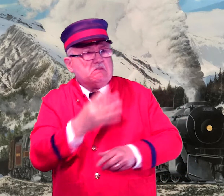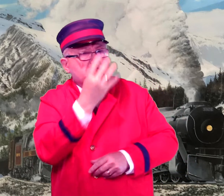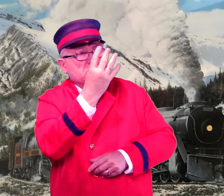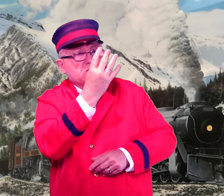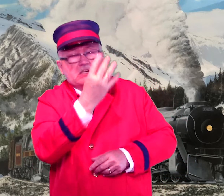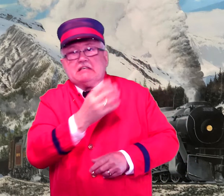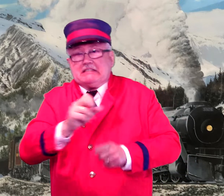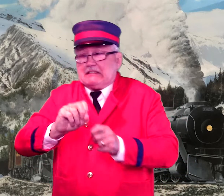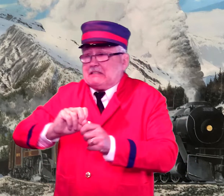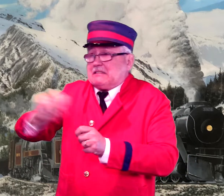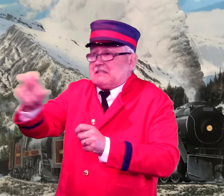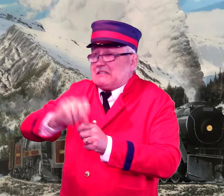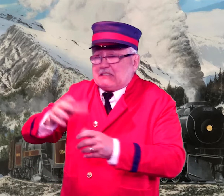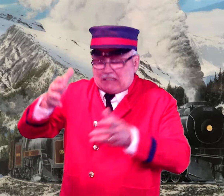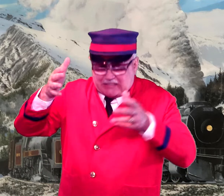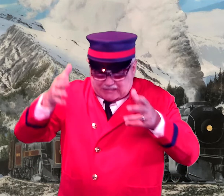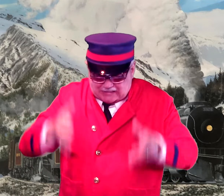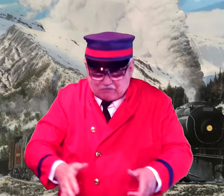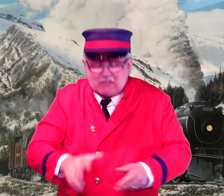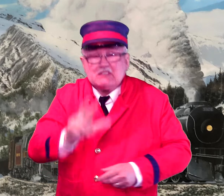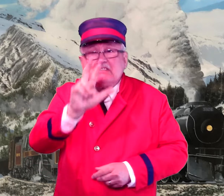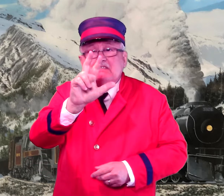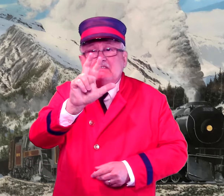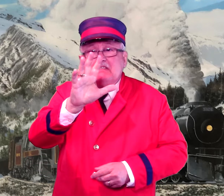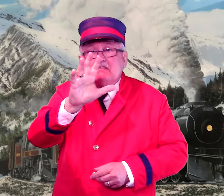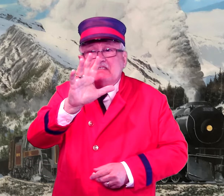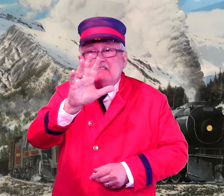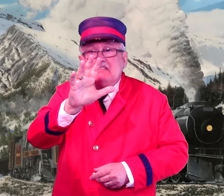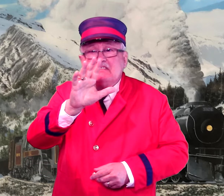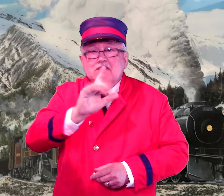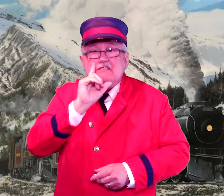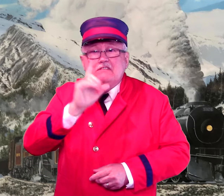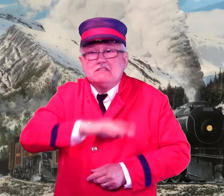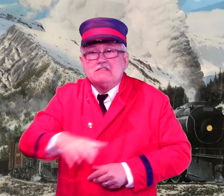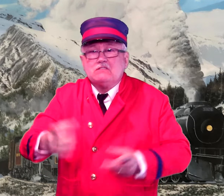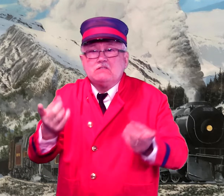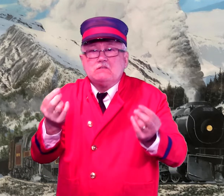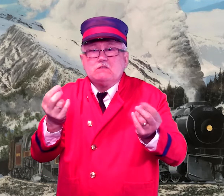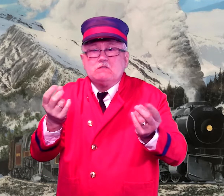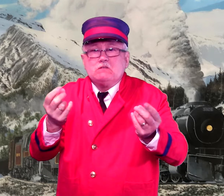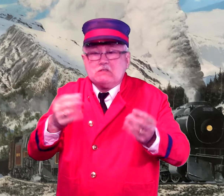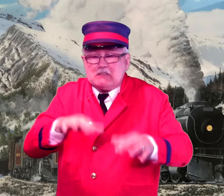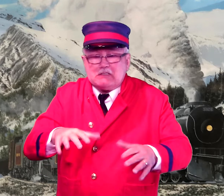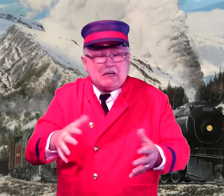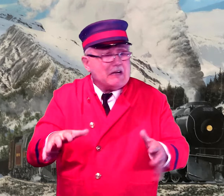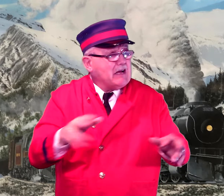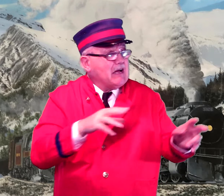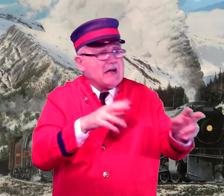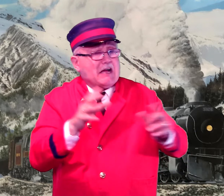take 4. That left 35 deaf children who needed education come the fall.